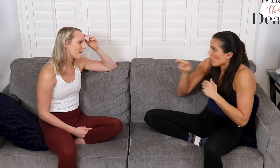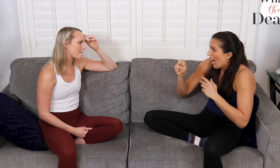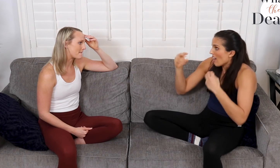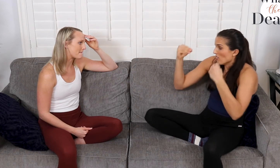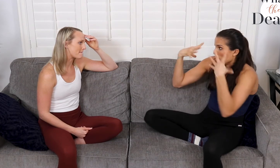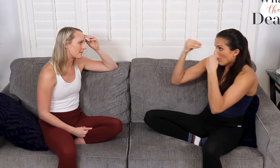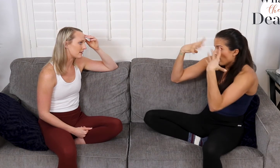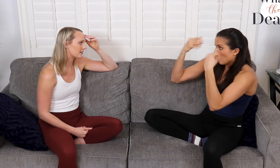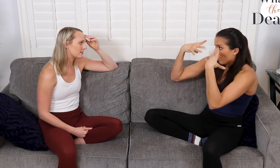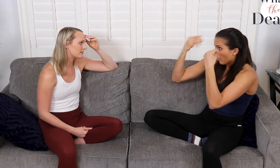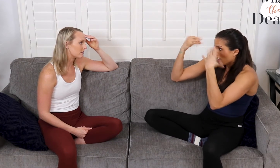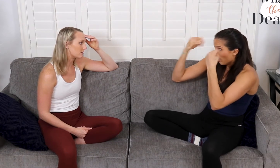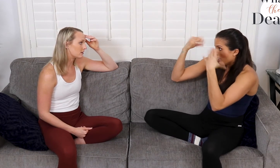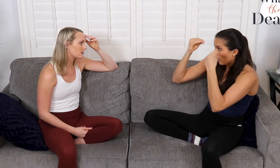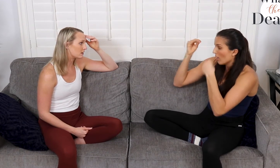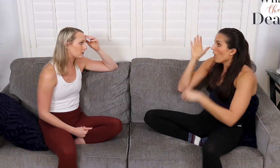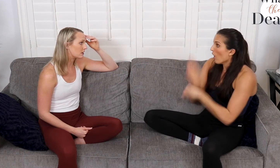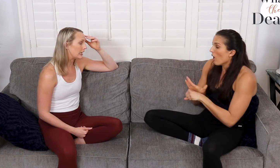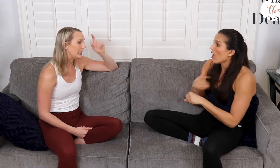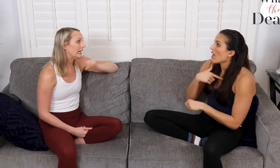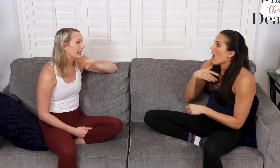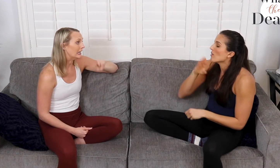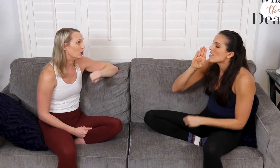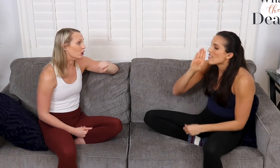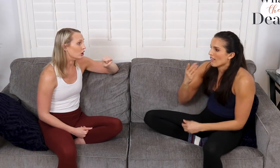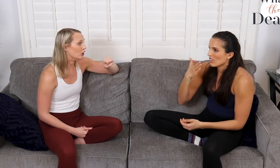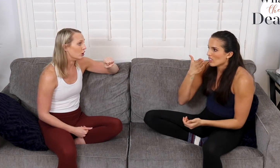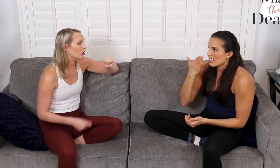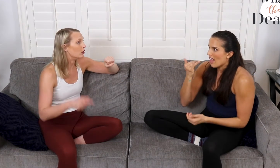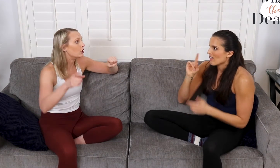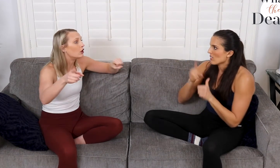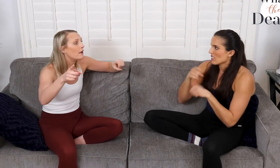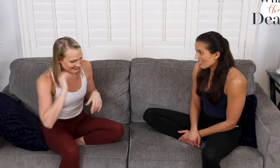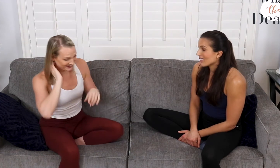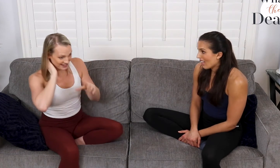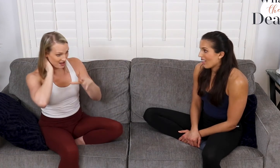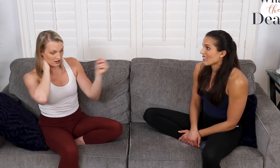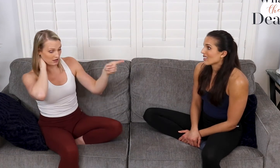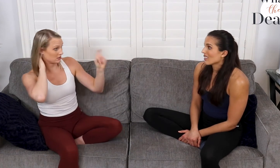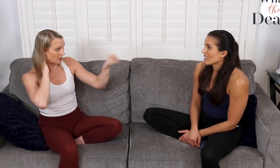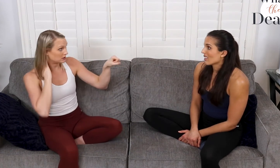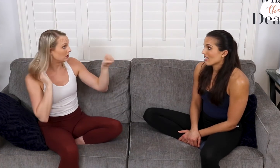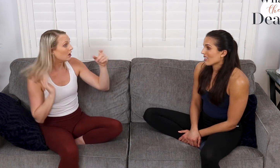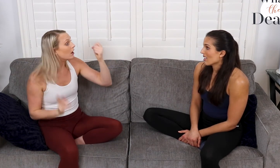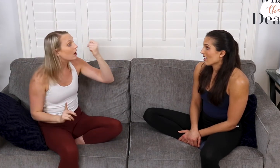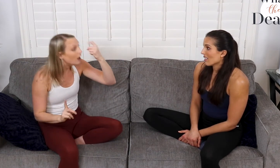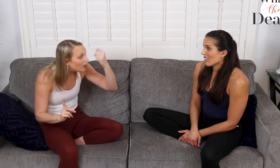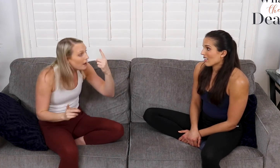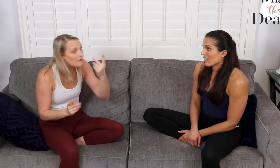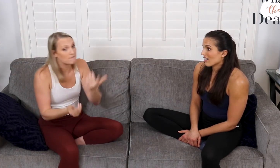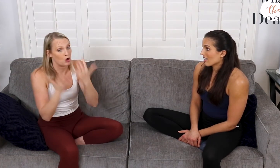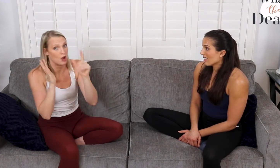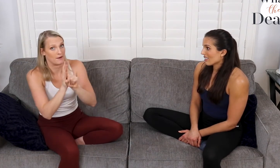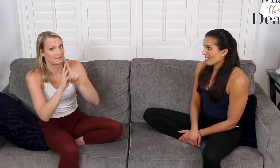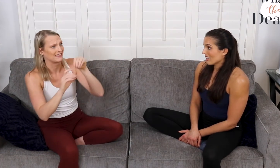Sometimes I would psych myself out thinking I heard something, but really it wasn't anything. Or sometimes people would be waiting outside the door for like 10 minutes and